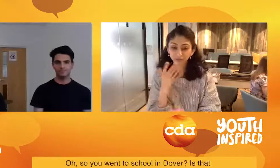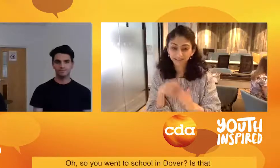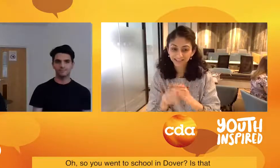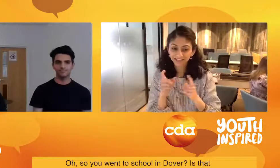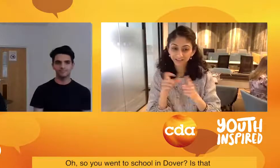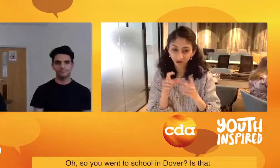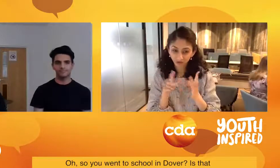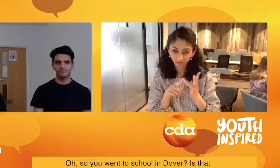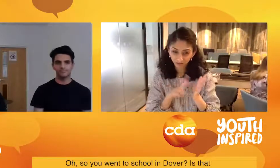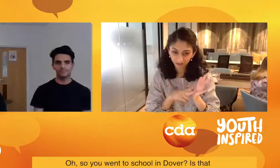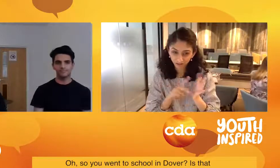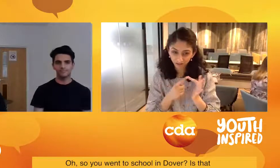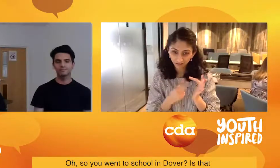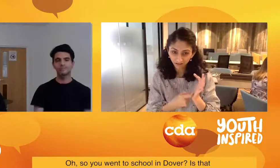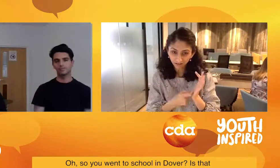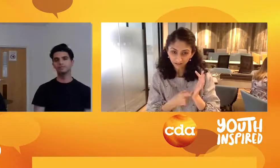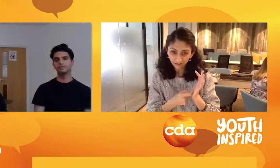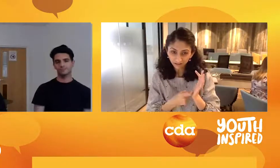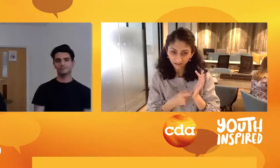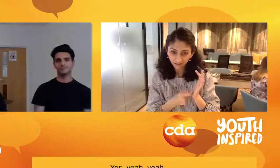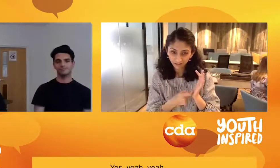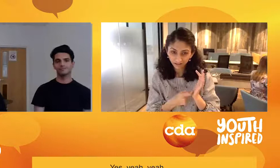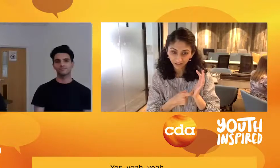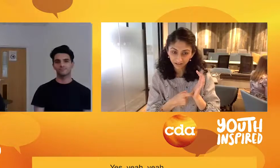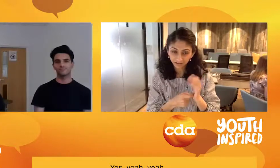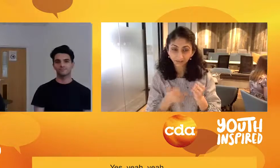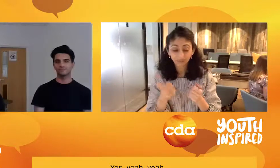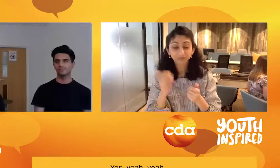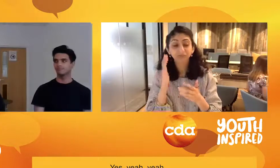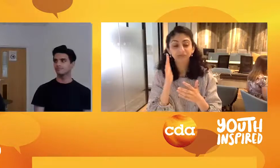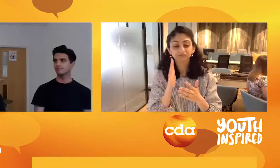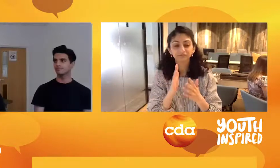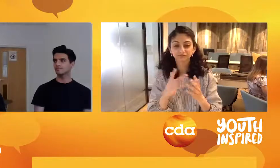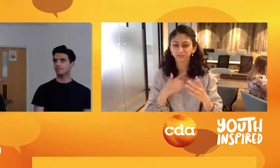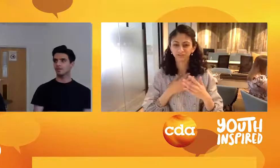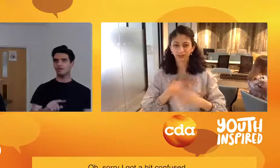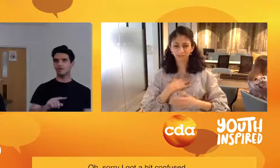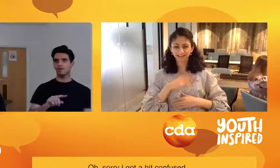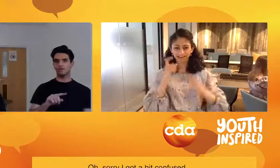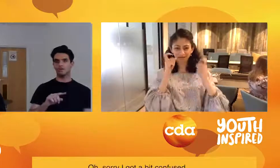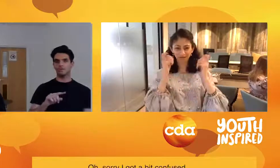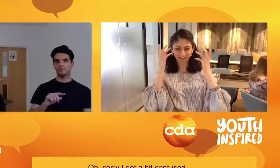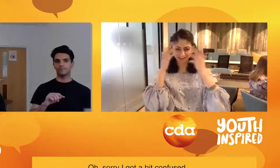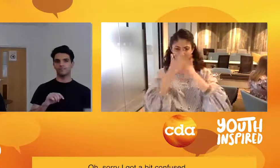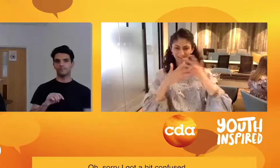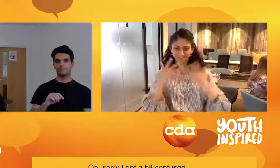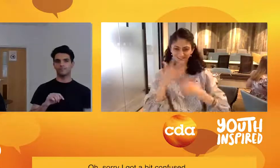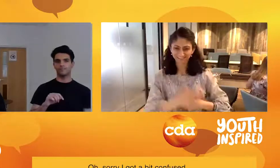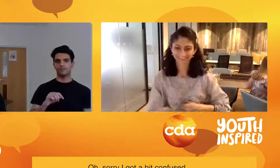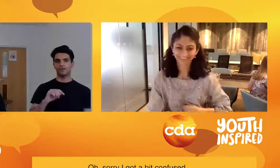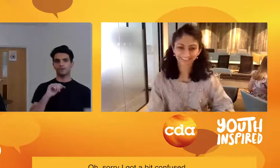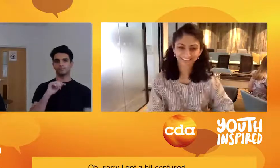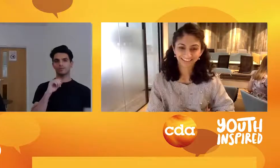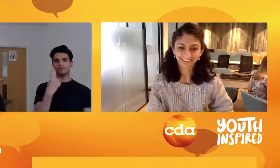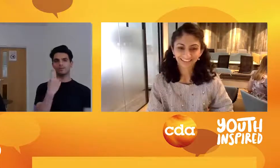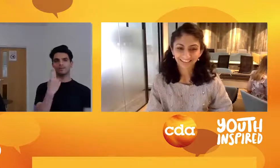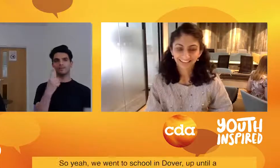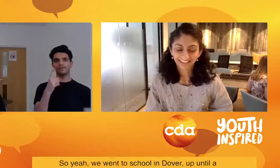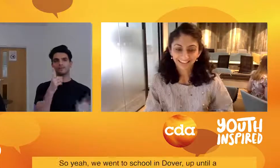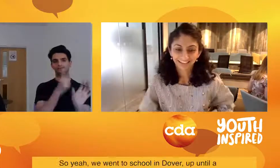Oh, so you went to school in Dover, is that right? Yes, yeah. Oh, I'm sorry, I got a bit